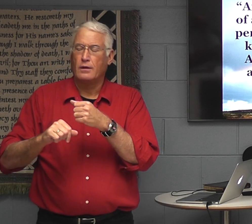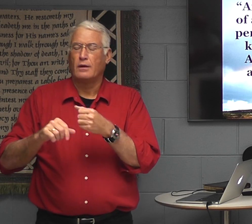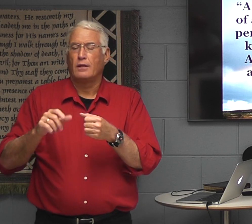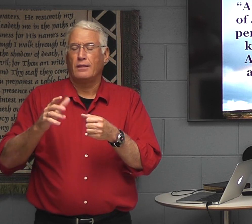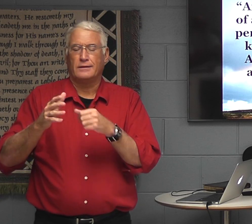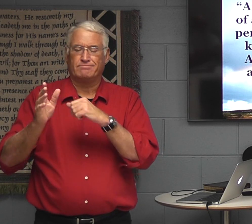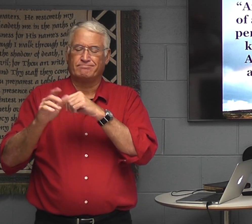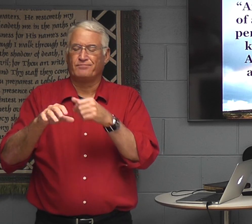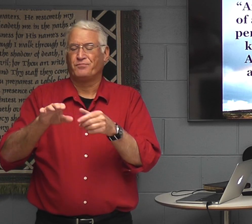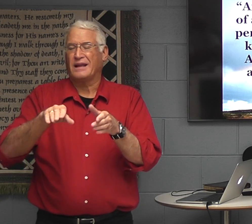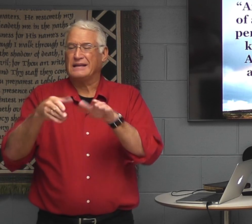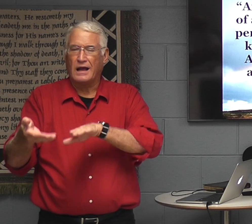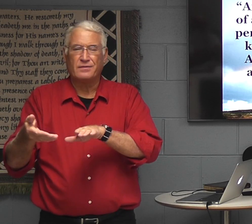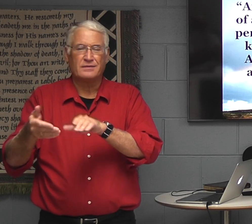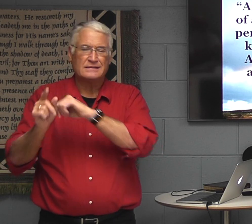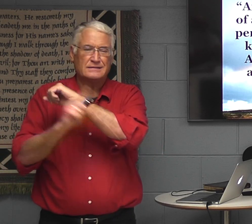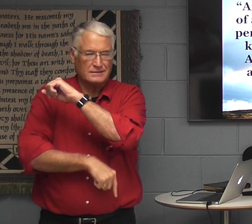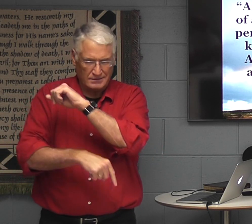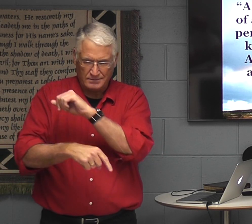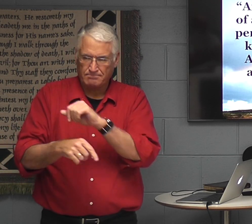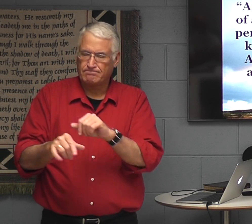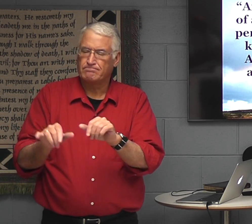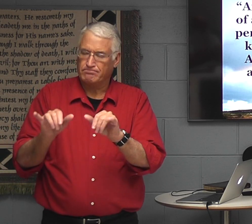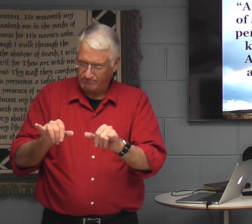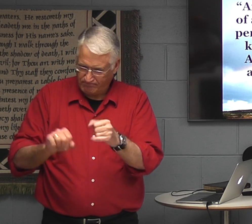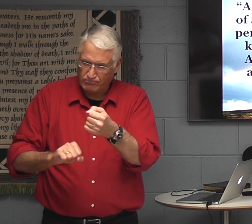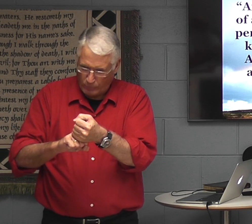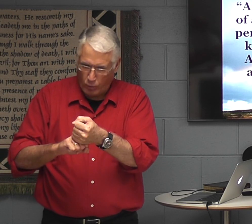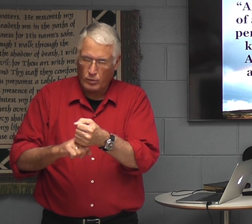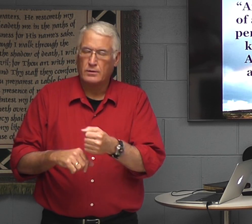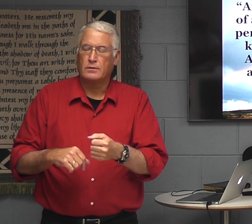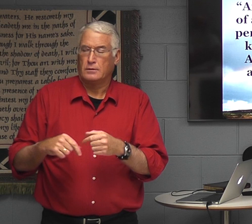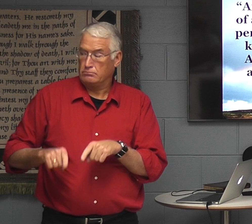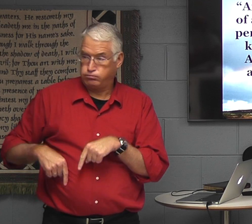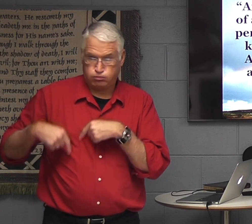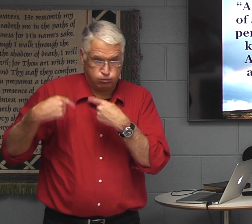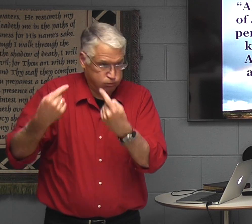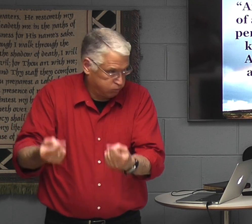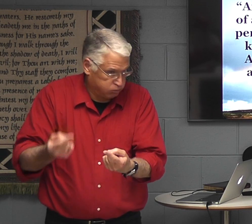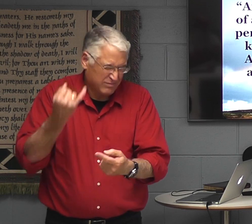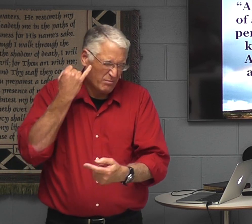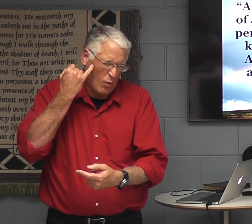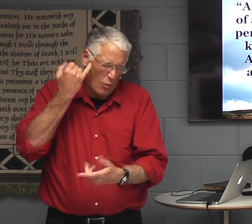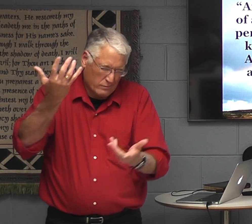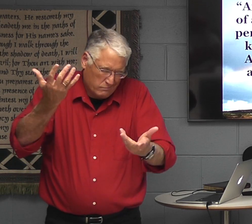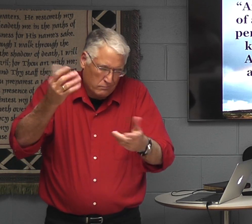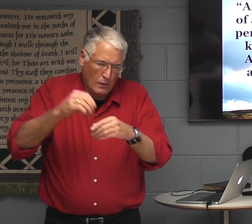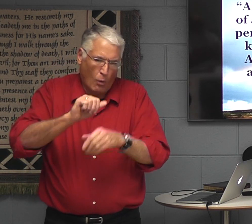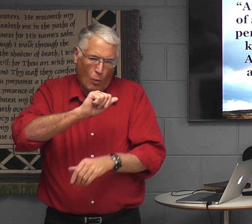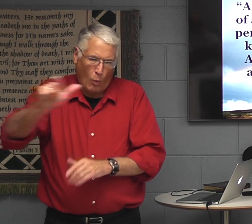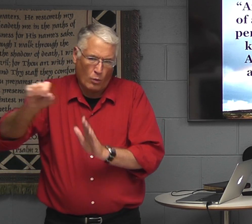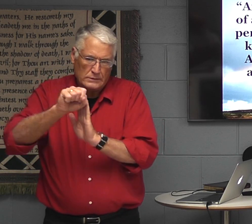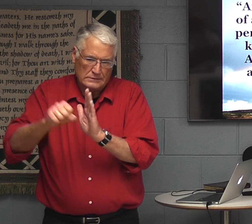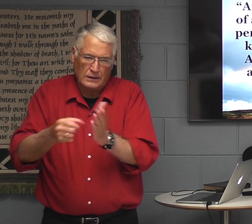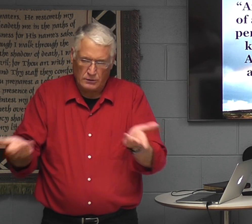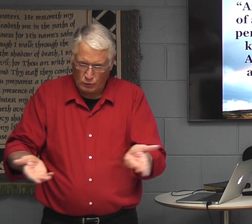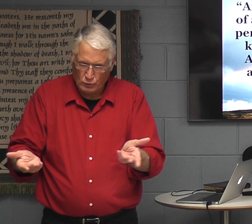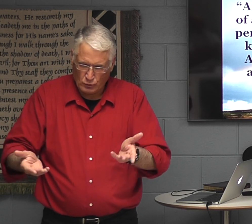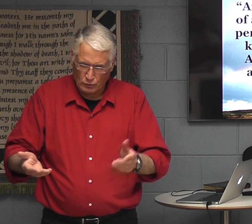So we stay and support the death penalty. We should still support that. It's been that way ever since. So if